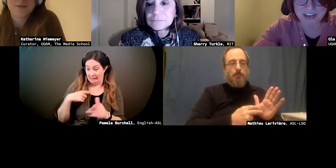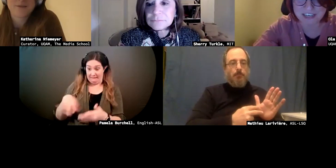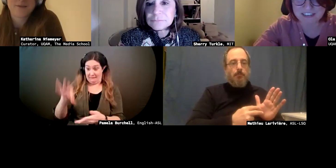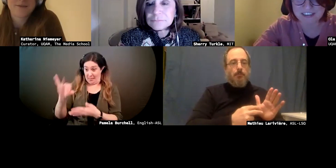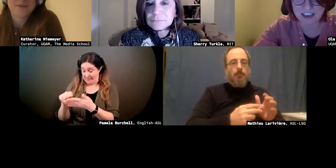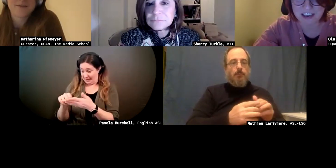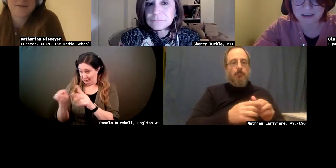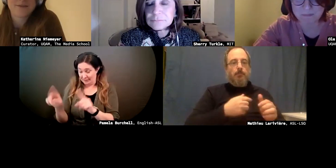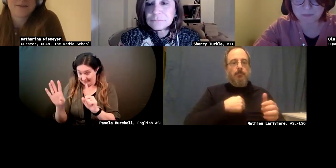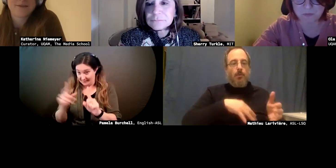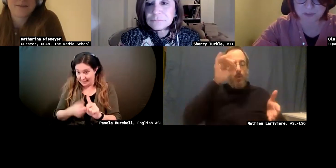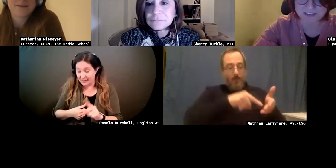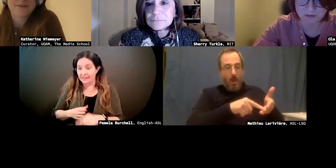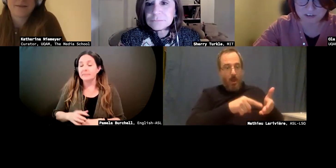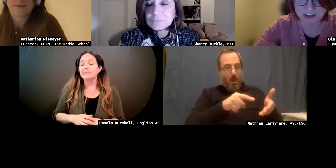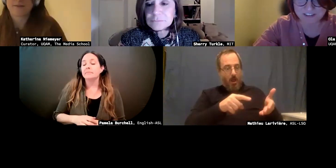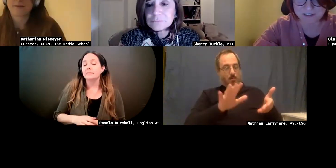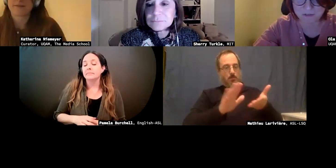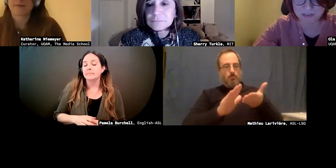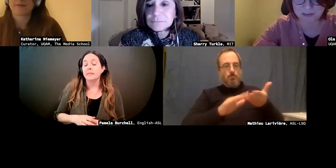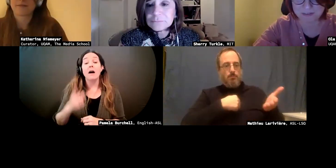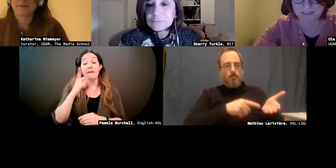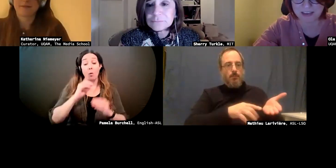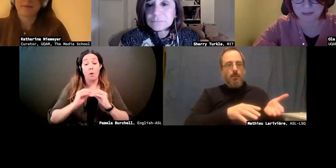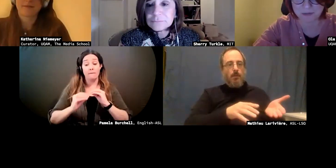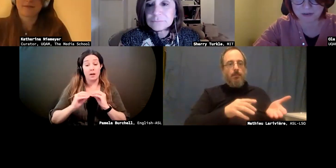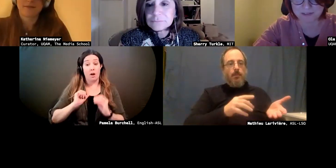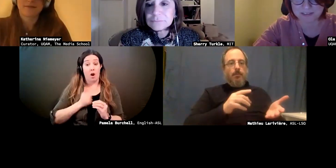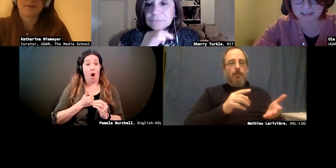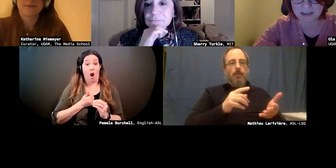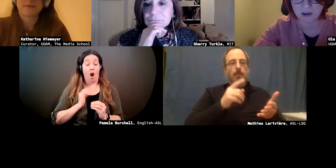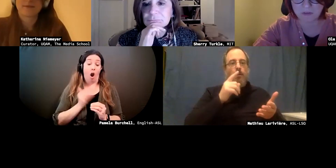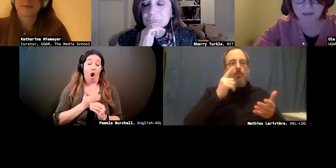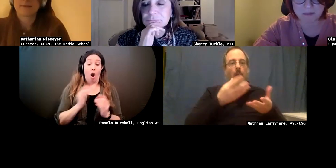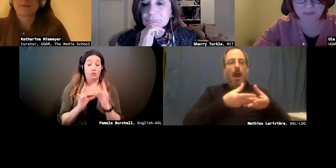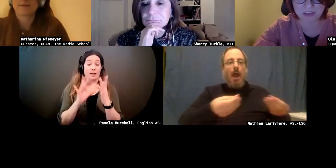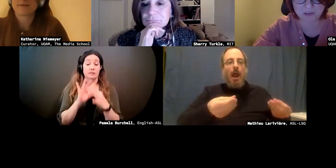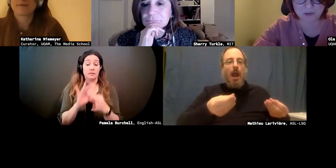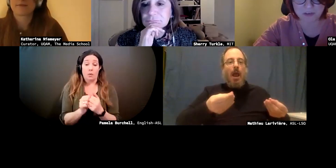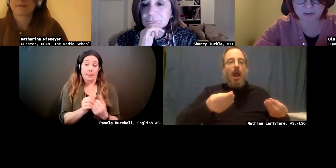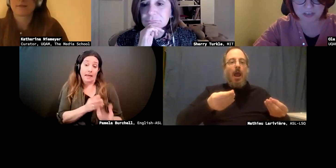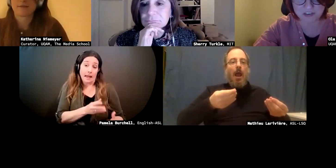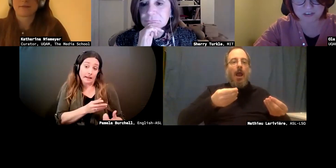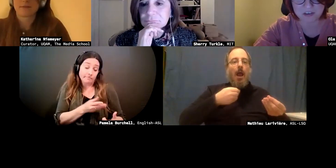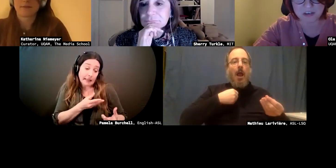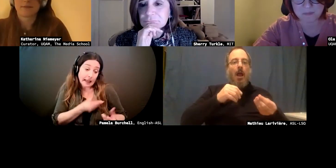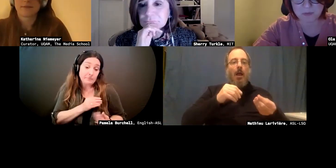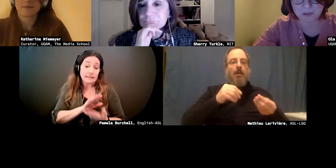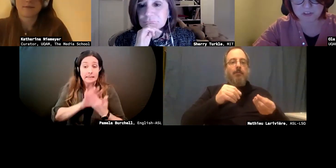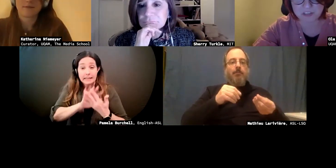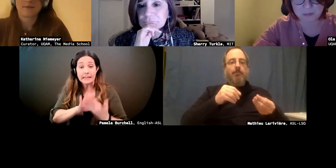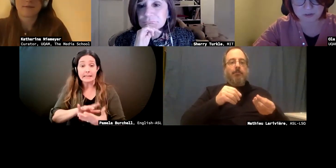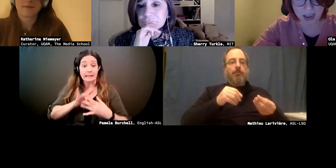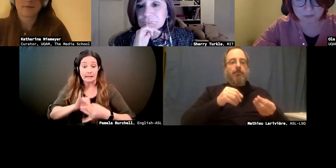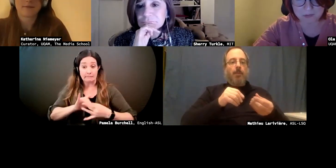you write, to fix our crisis of intimacy and privacy, of empathy and human connection, we